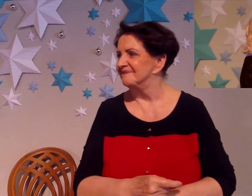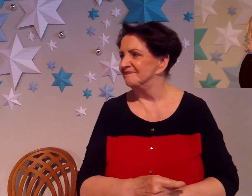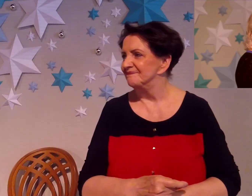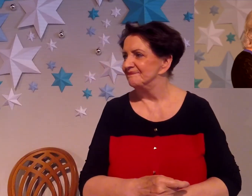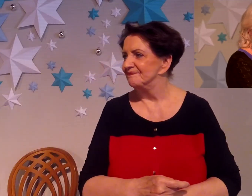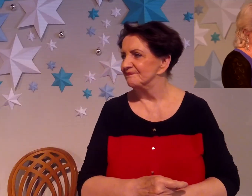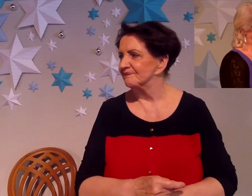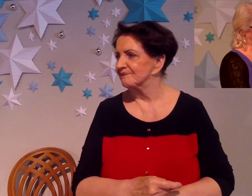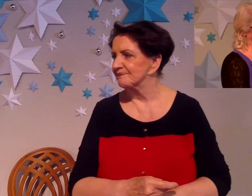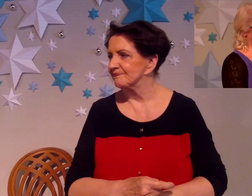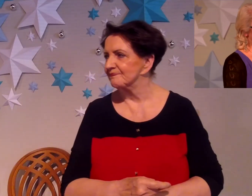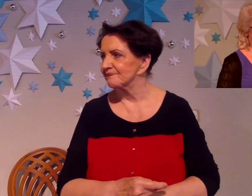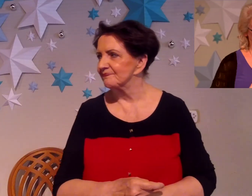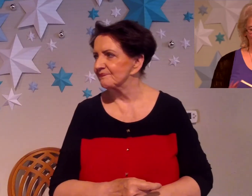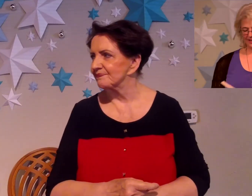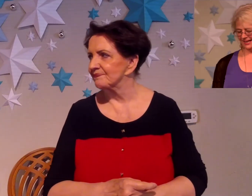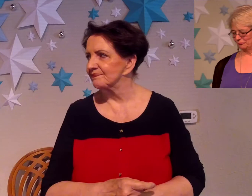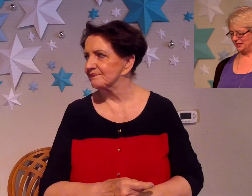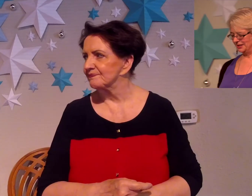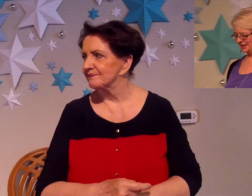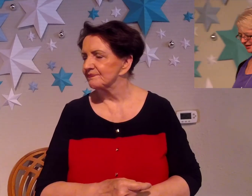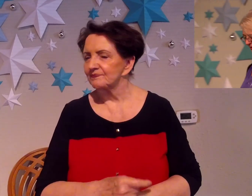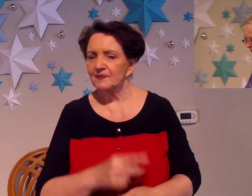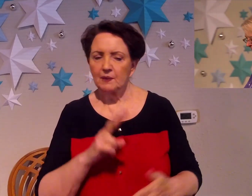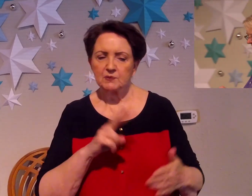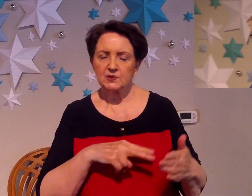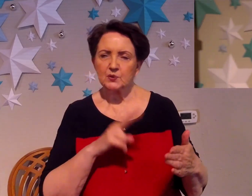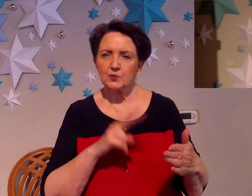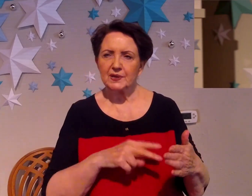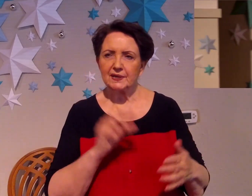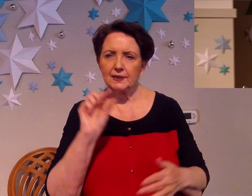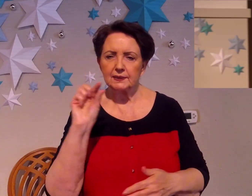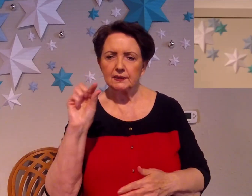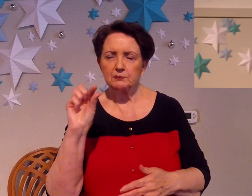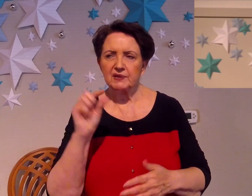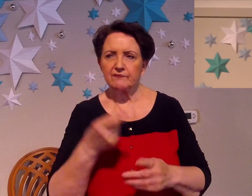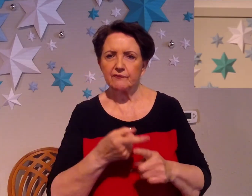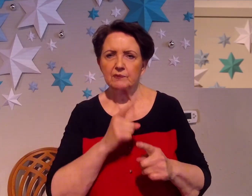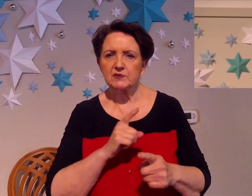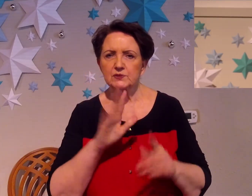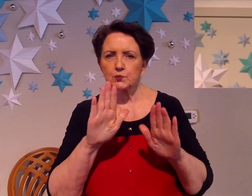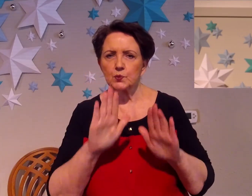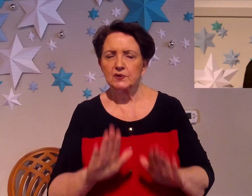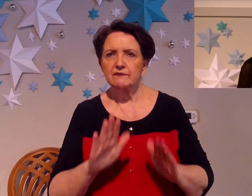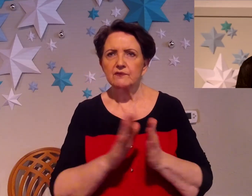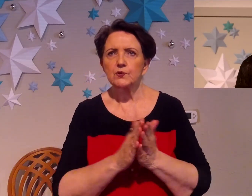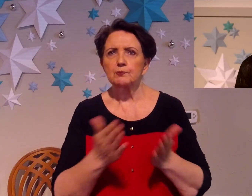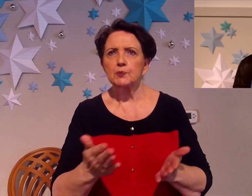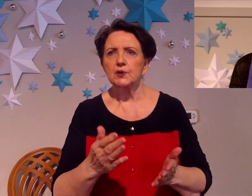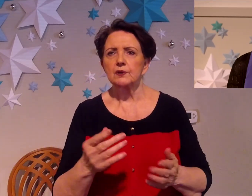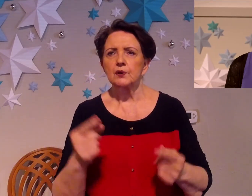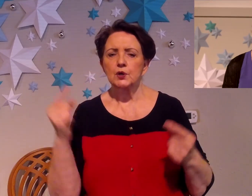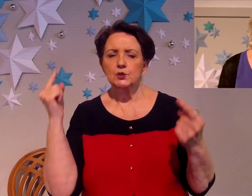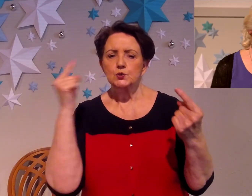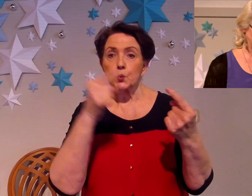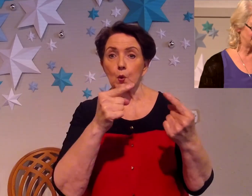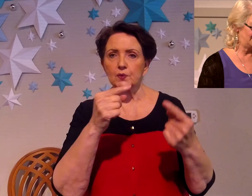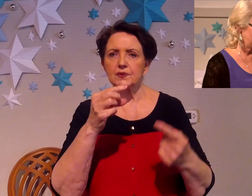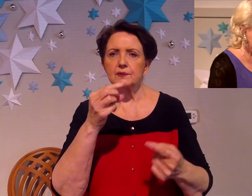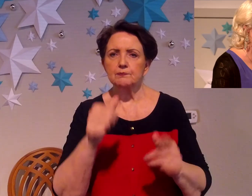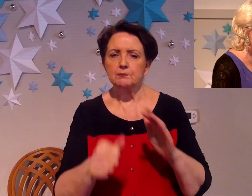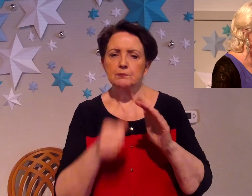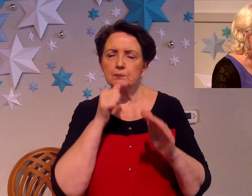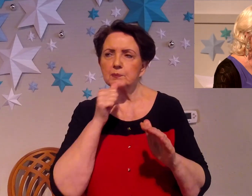Yeah. So I'm going to read a little bit out of this wonderful little book. It's called Toward the Mystery by William Edelin. He